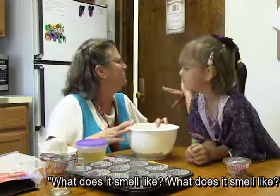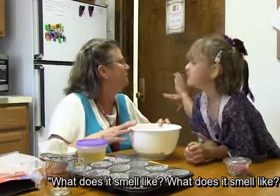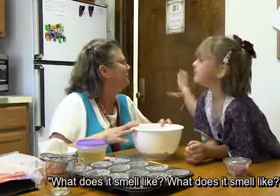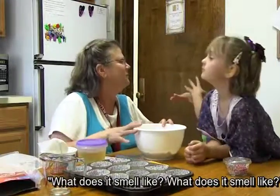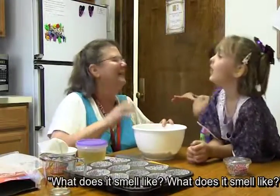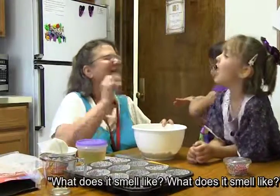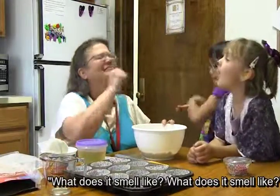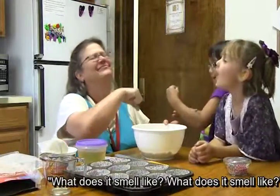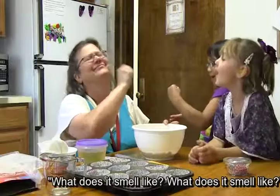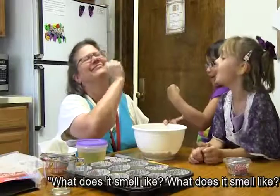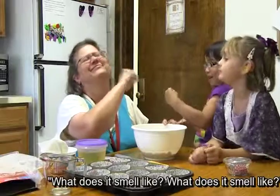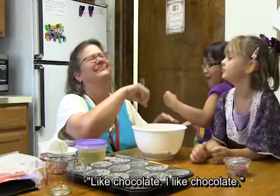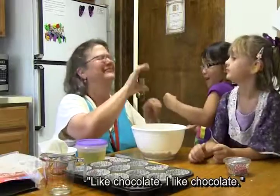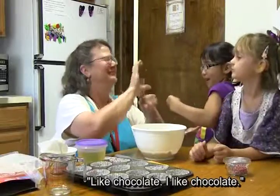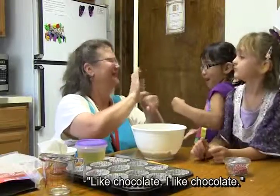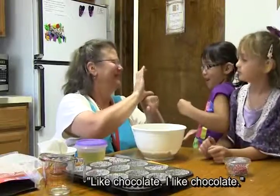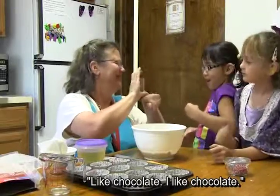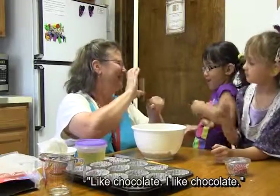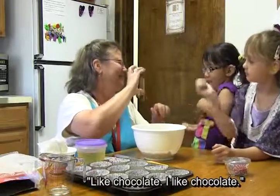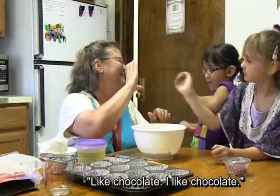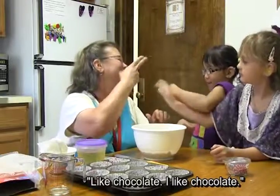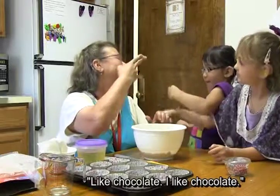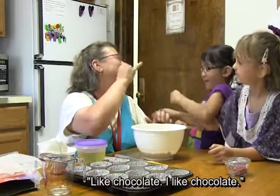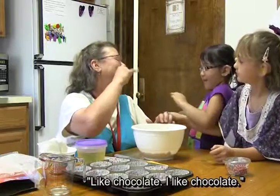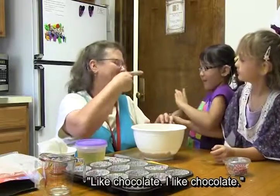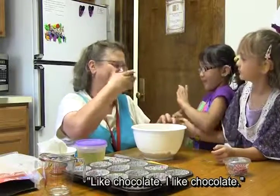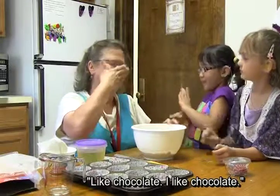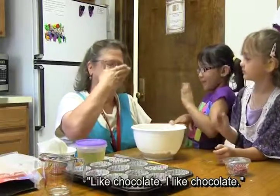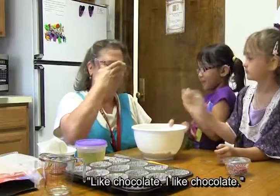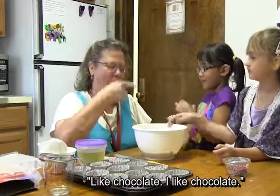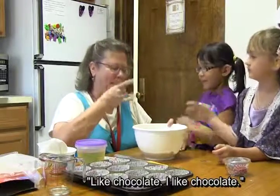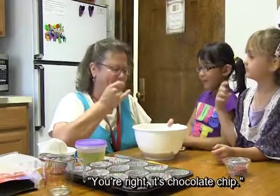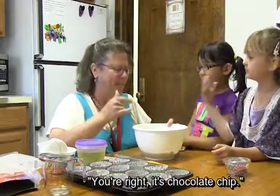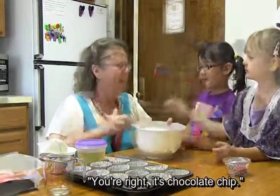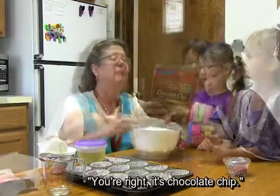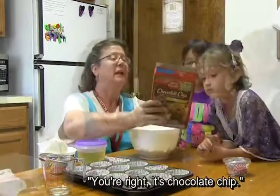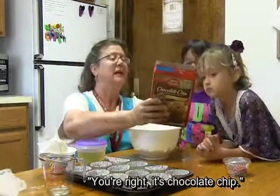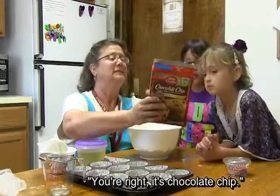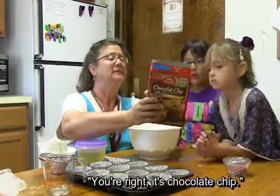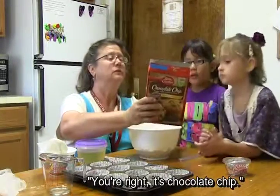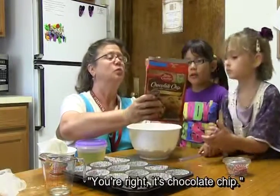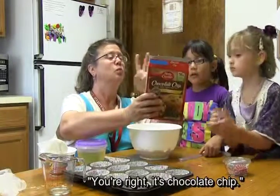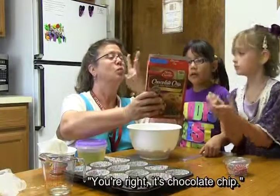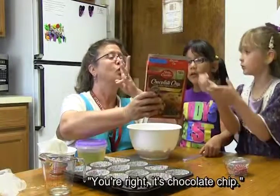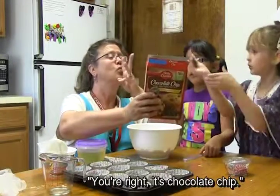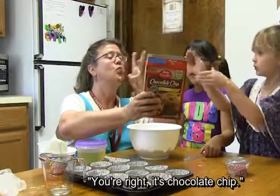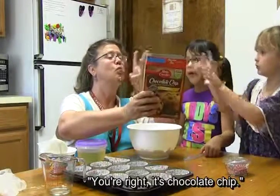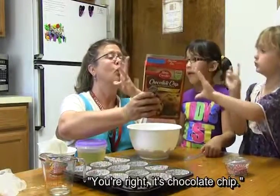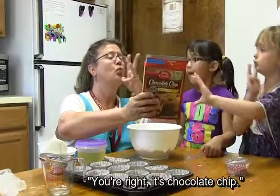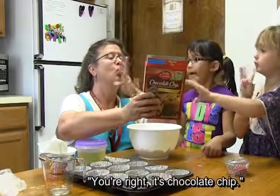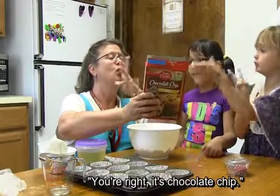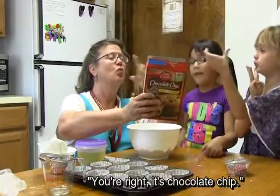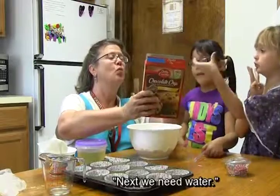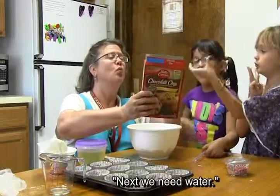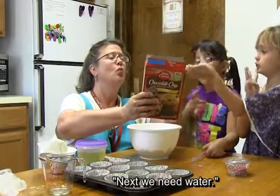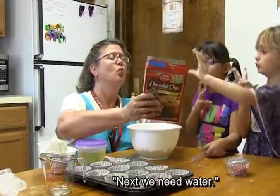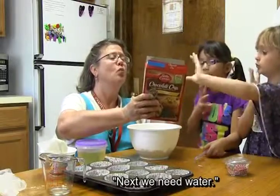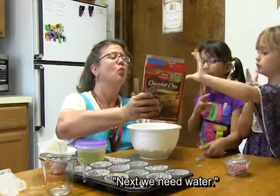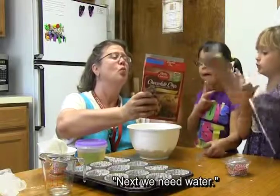What does it smell like? Like chocolate. I like chocolate. You're right, it's chocolate chip. Next we need